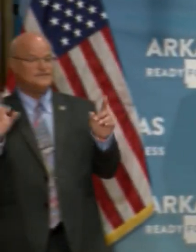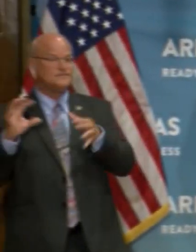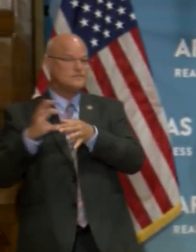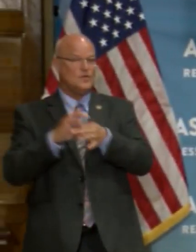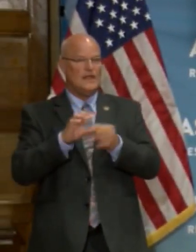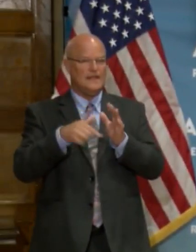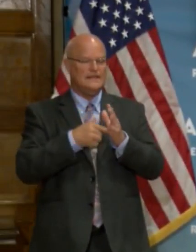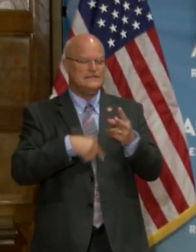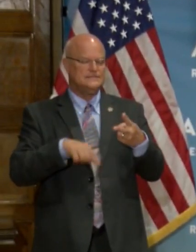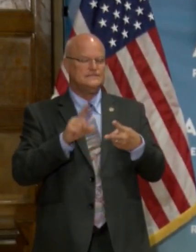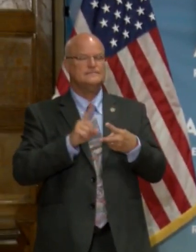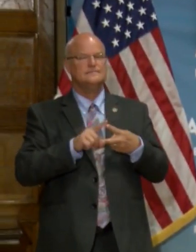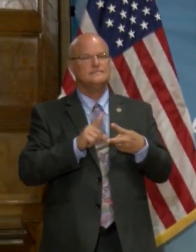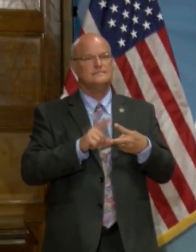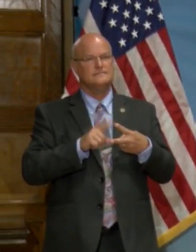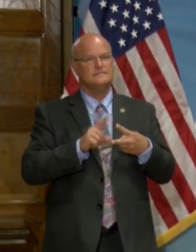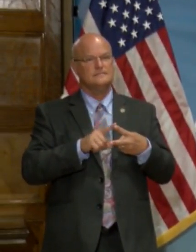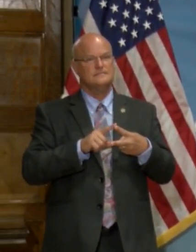to this.